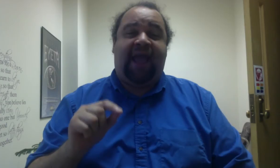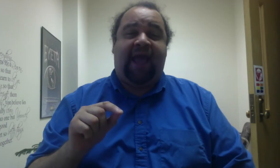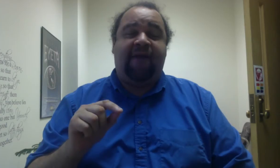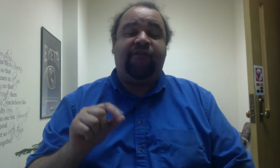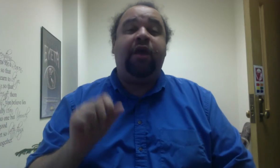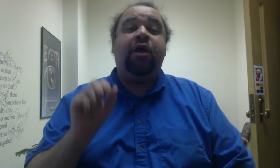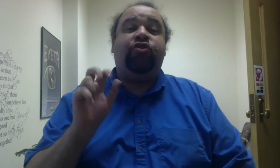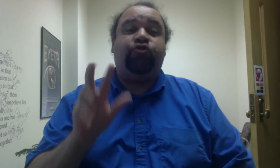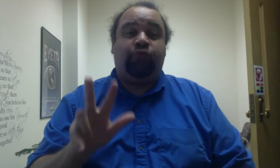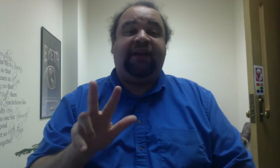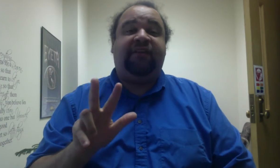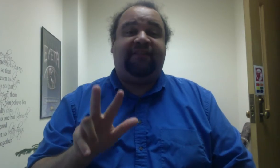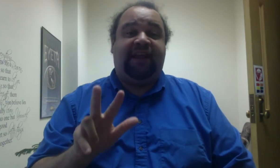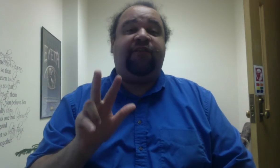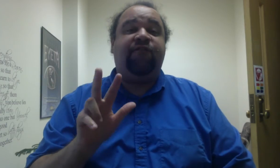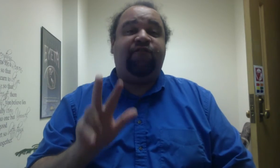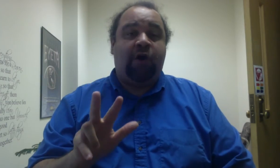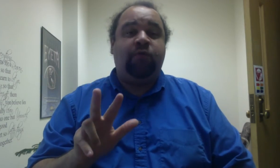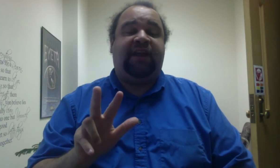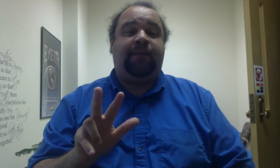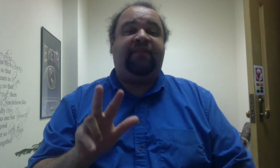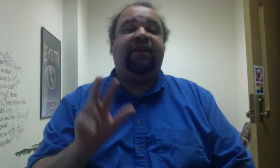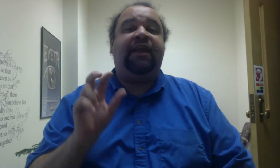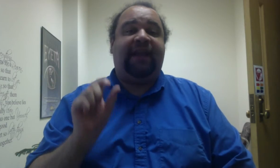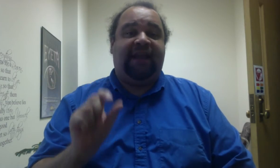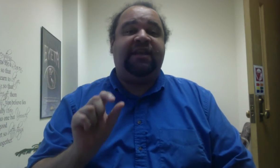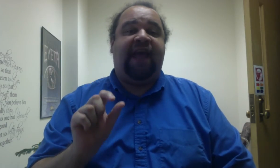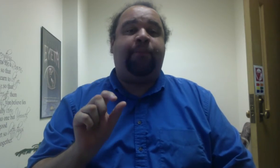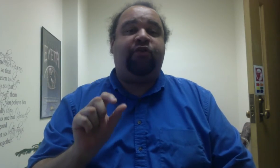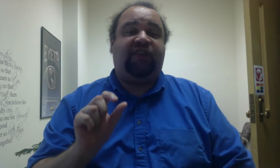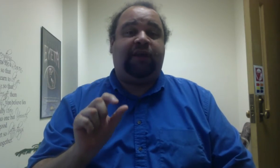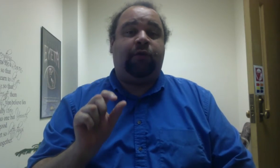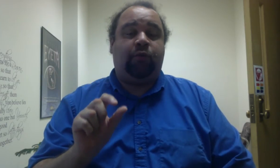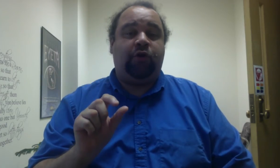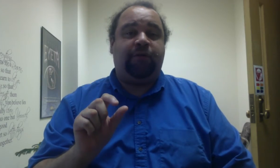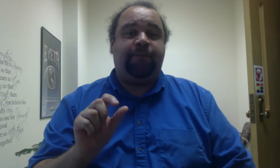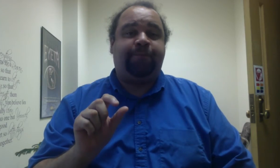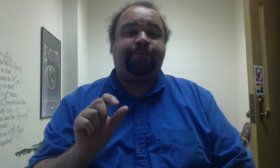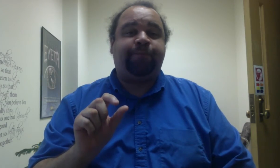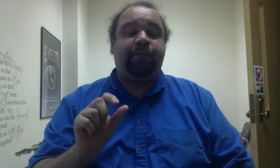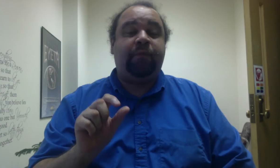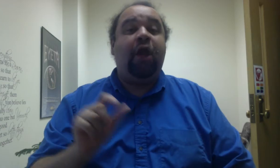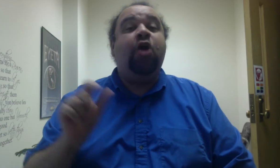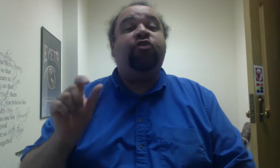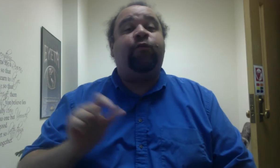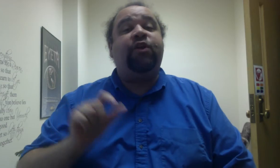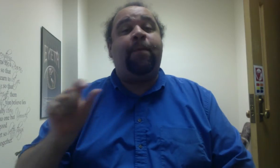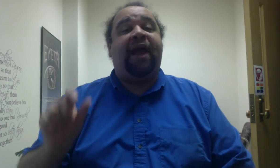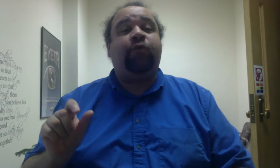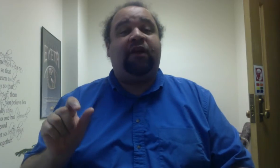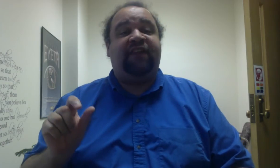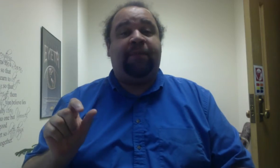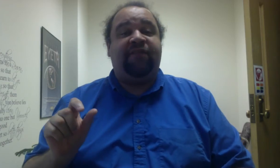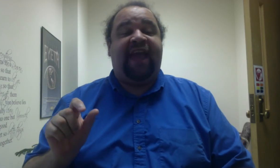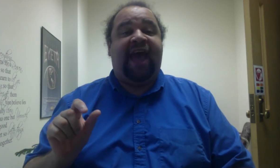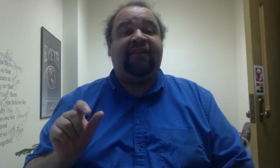have three distinct phonemes in that particular word. So if we go back to our example of cats,